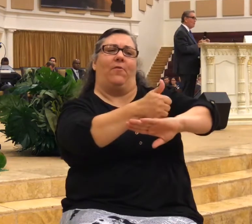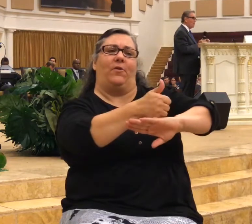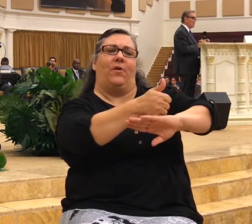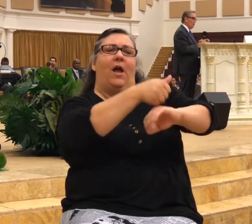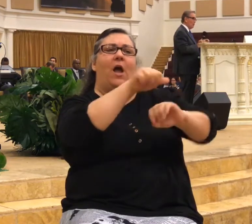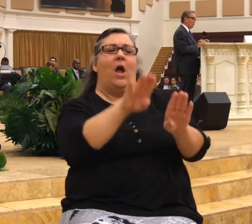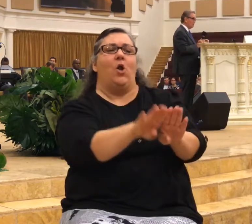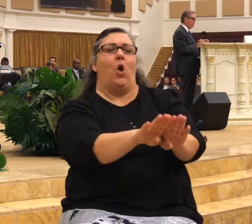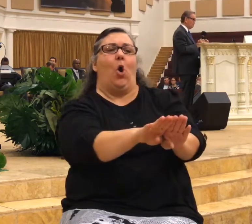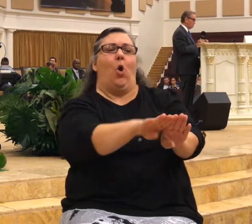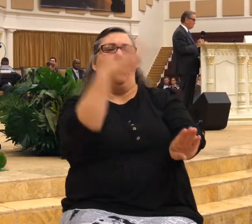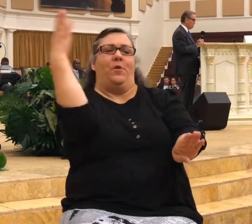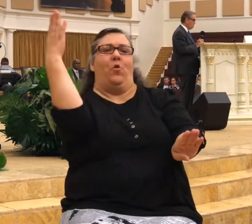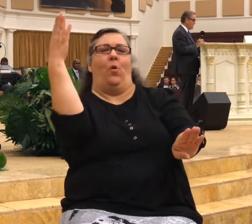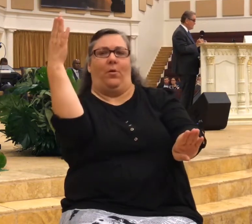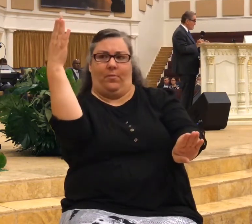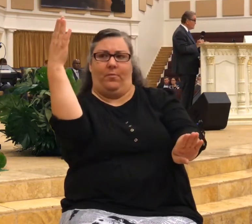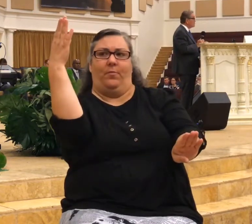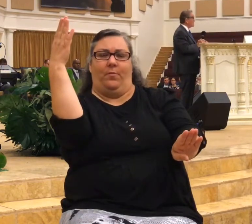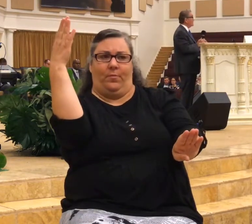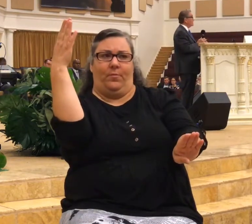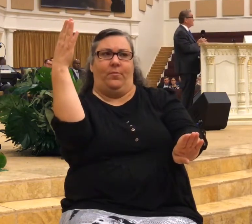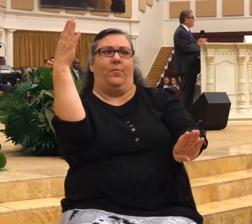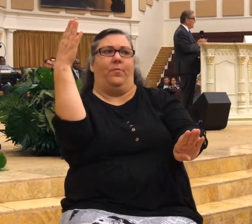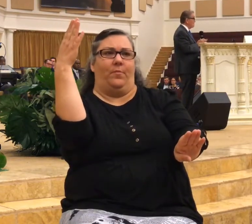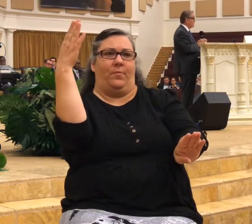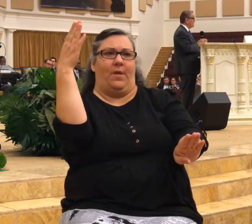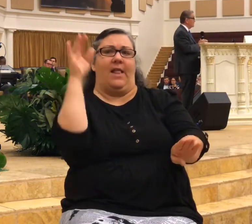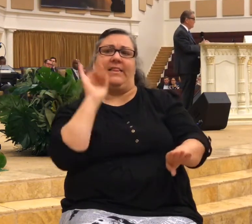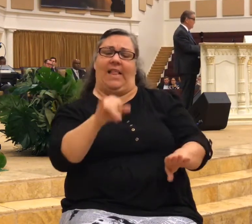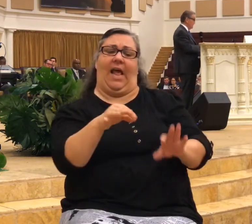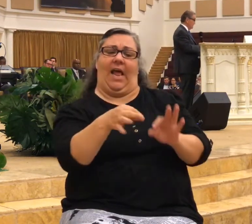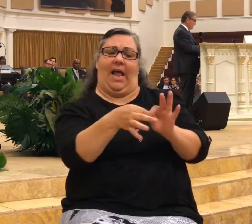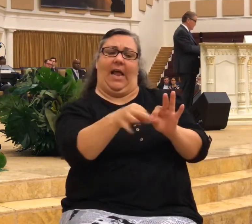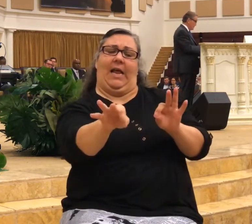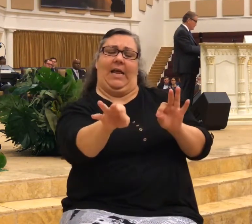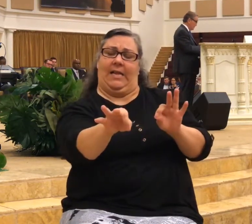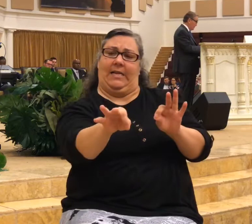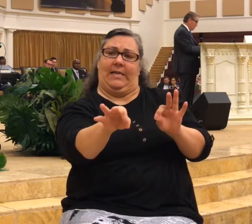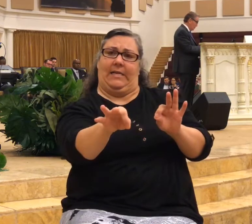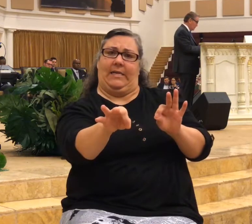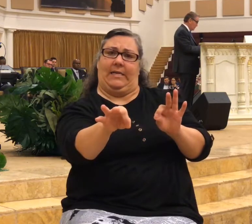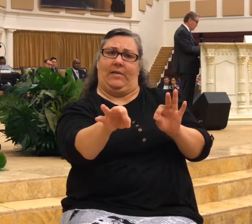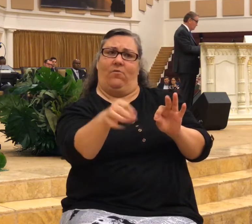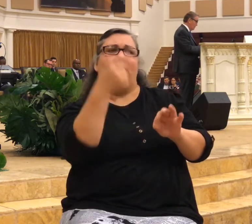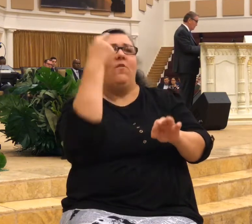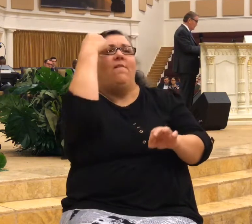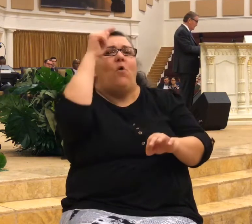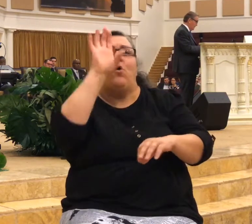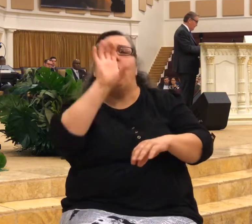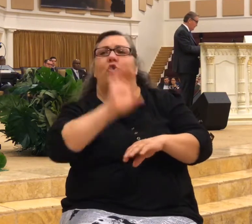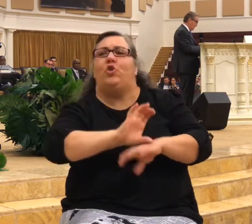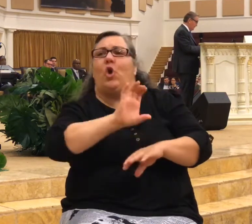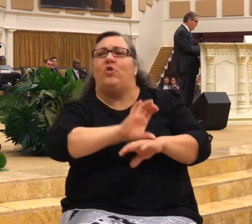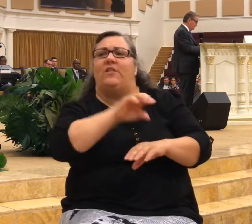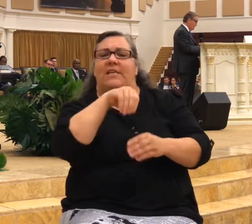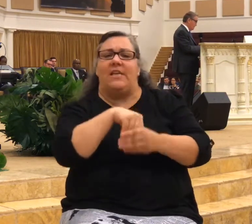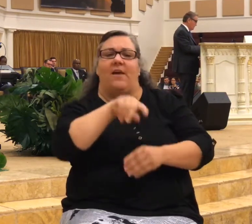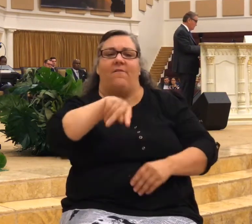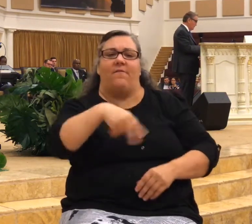an open door. This particular statement is addressed to the church of